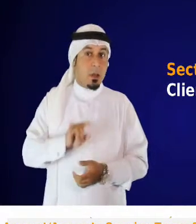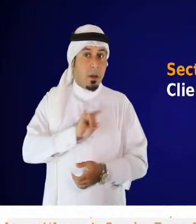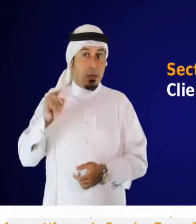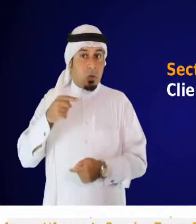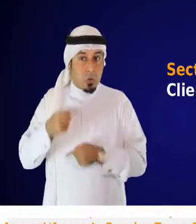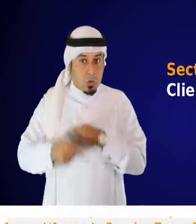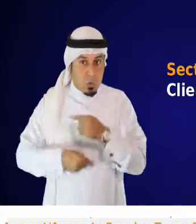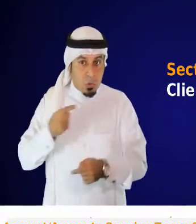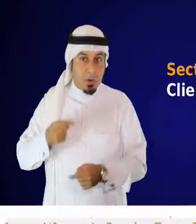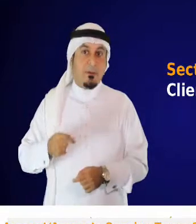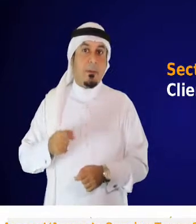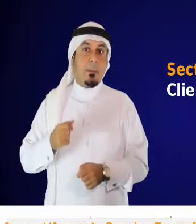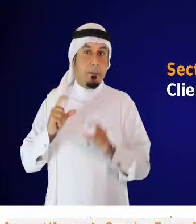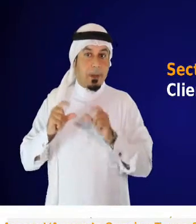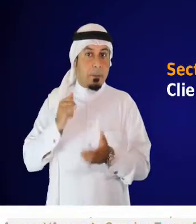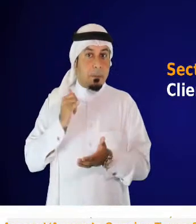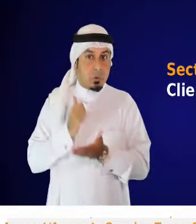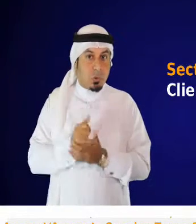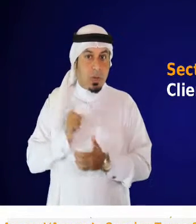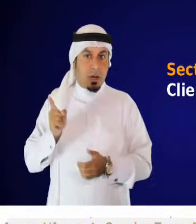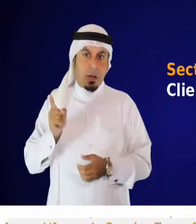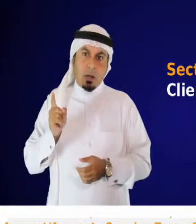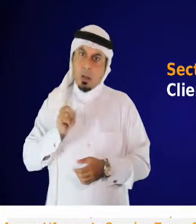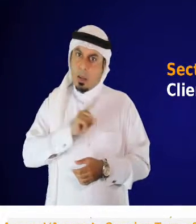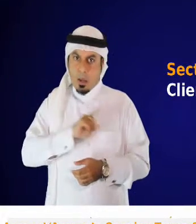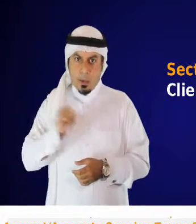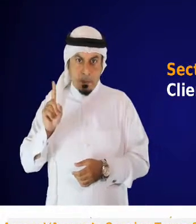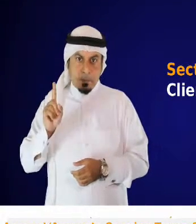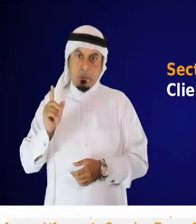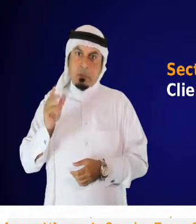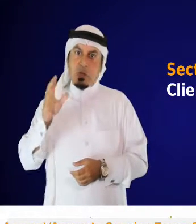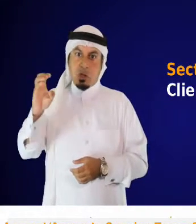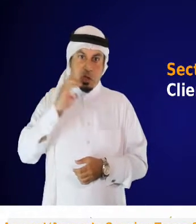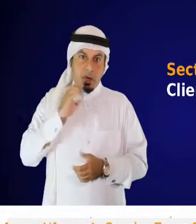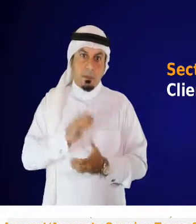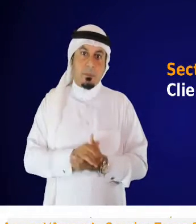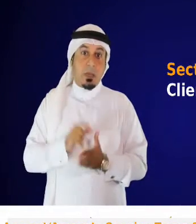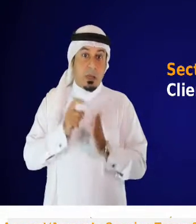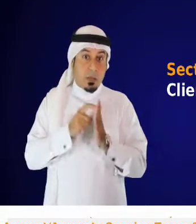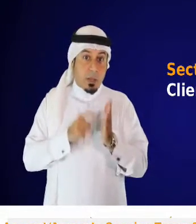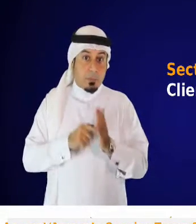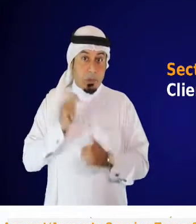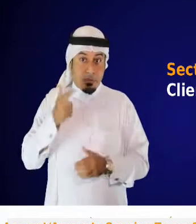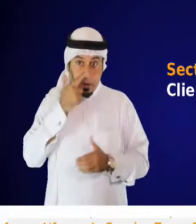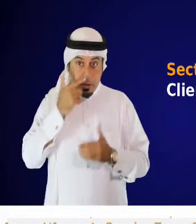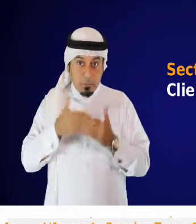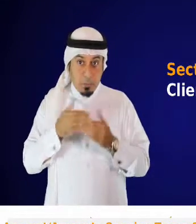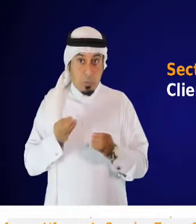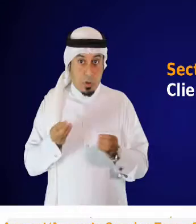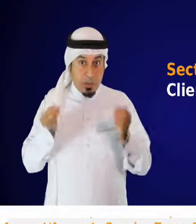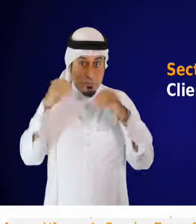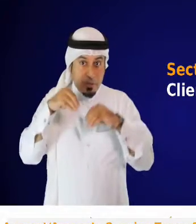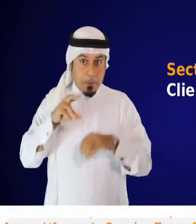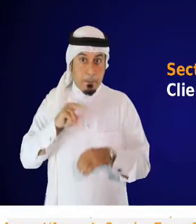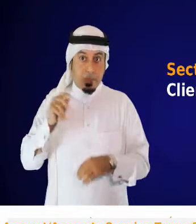10. The bank is not responsible where ancillary services, such as the payment of utility bills, cannot be effected either by reason